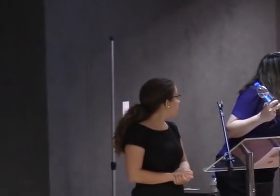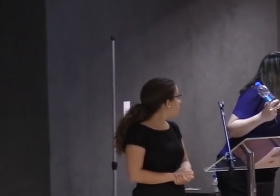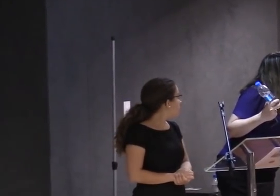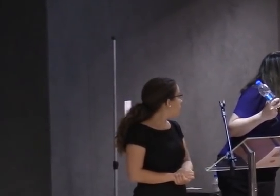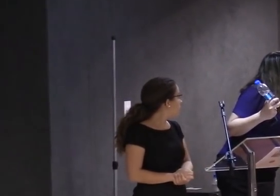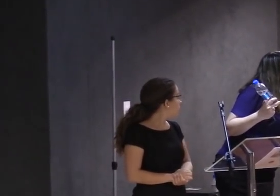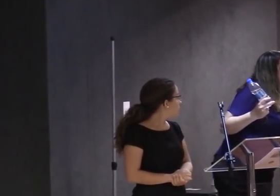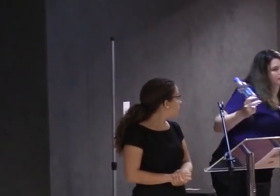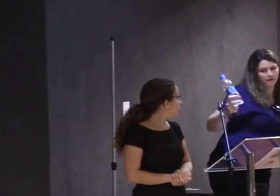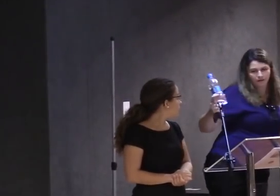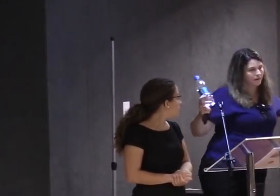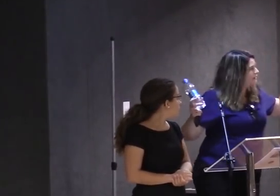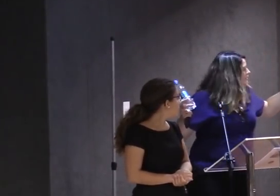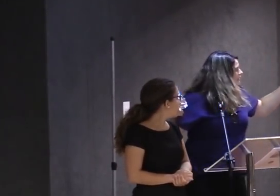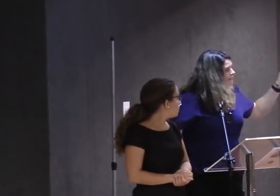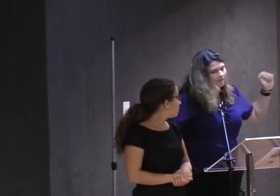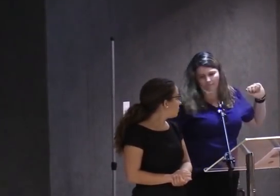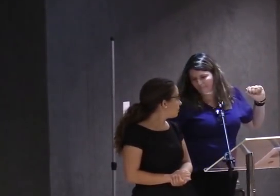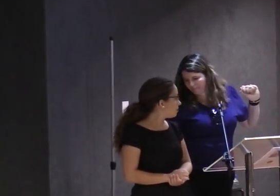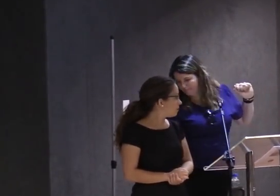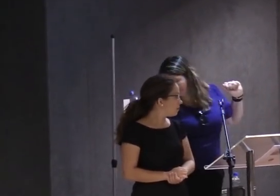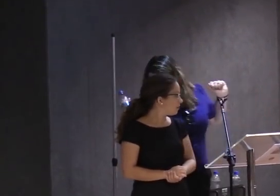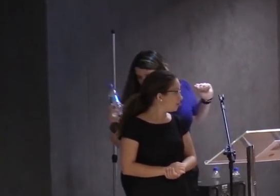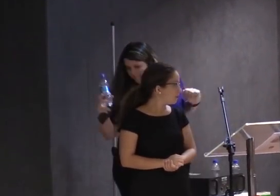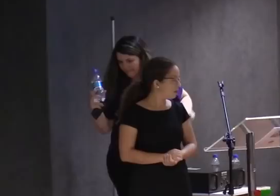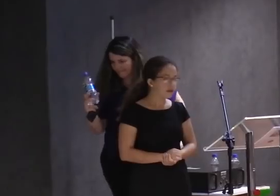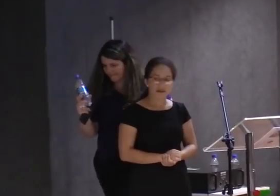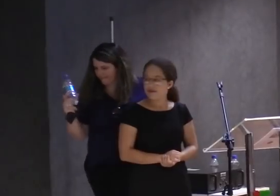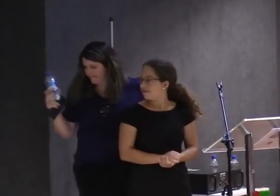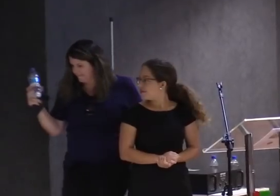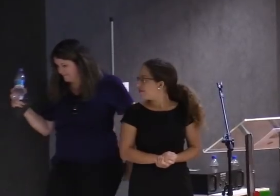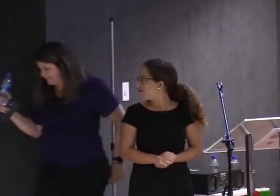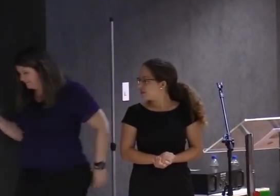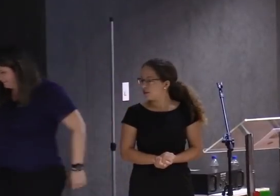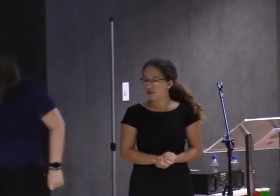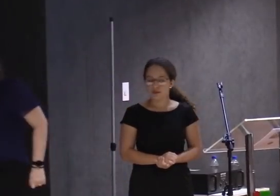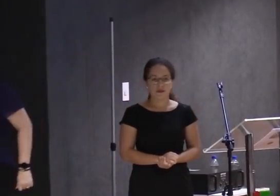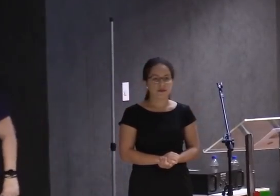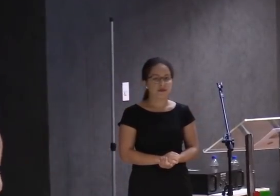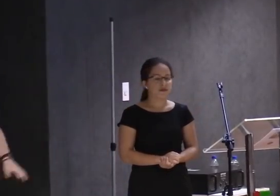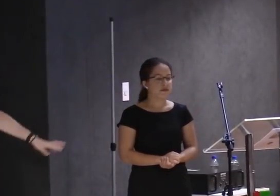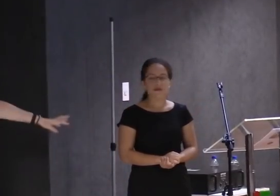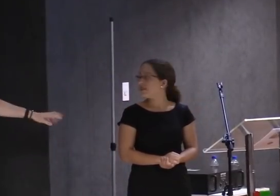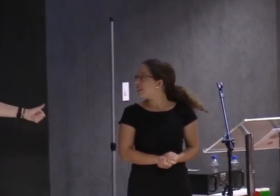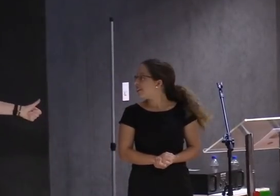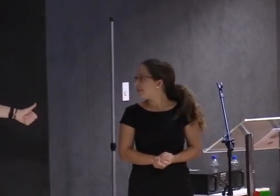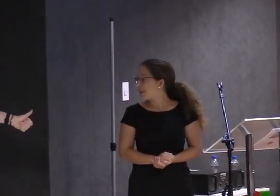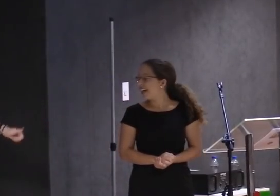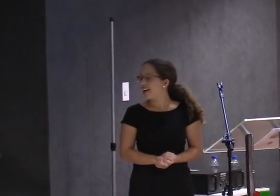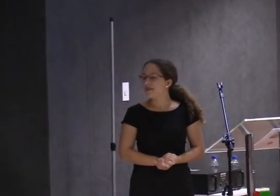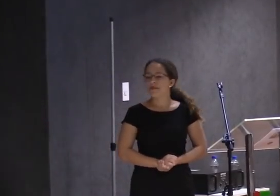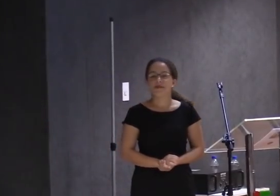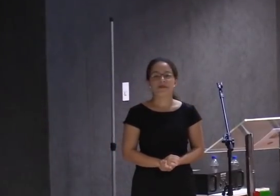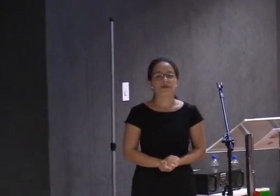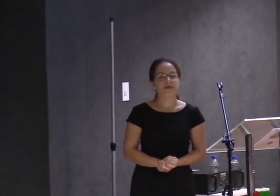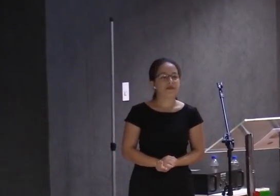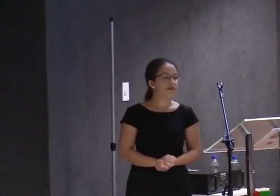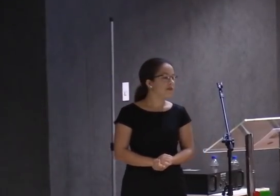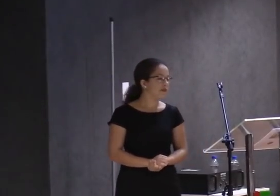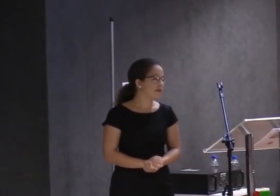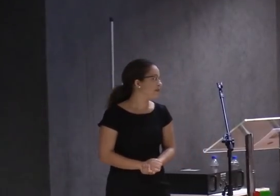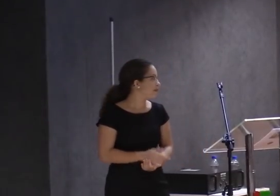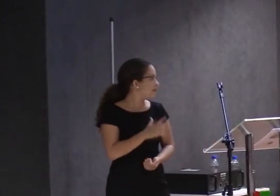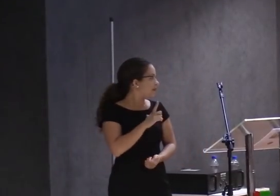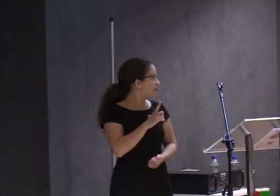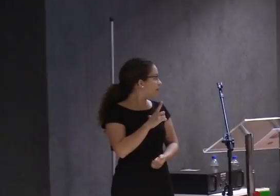Okay, 13 correct answers, really good. Like I said, we have 5.5 million people in Finland and